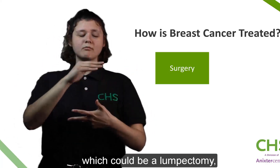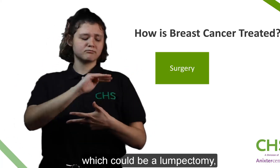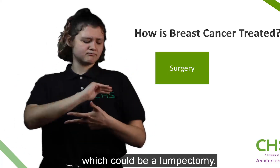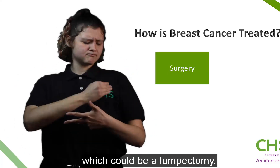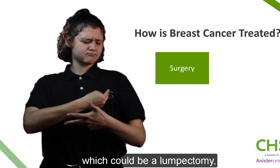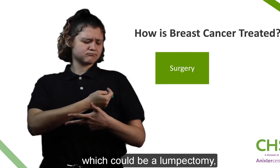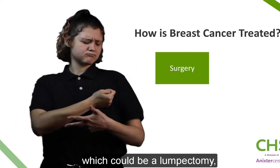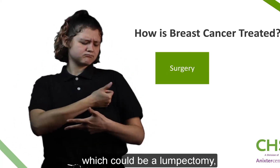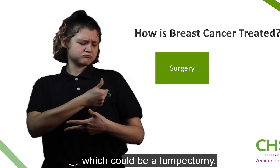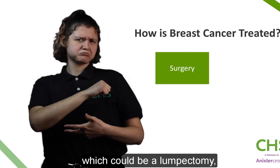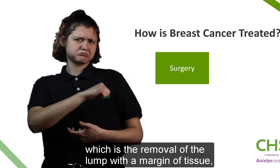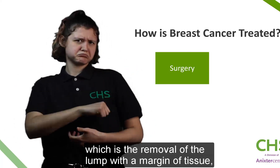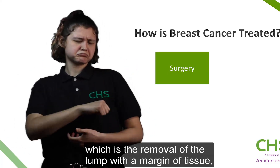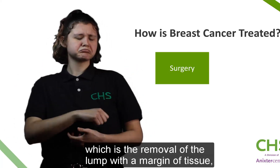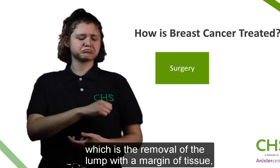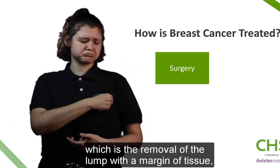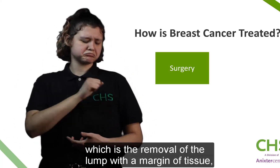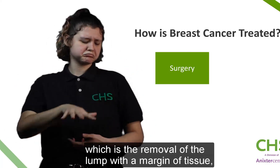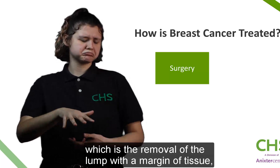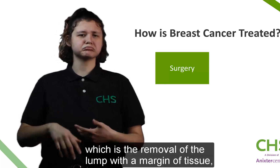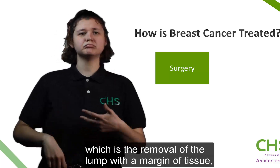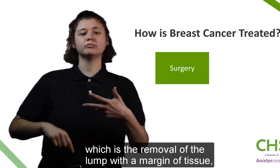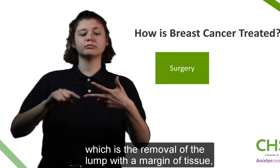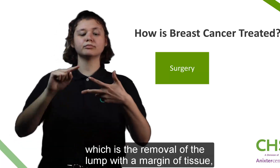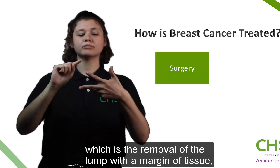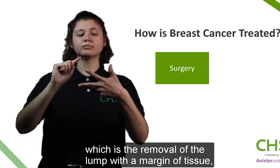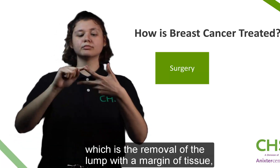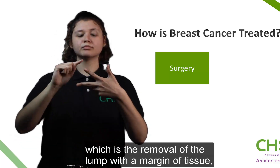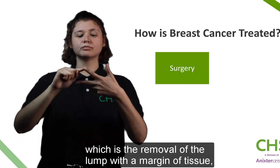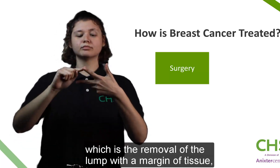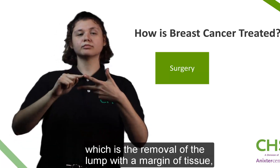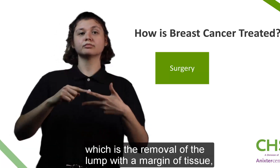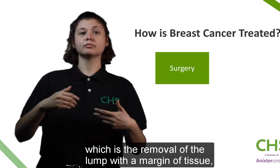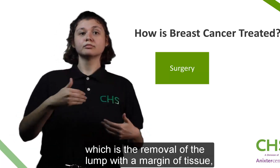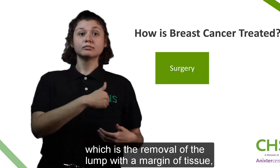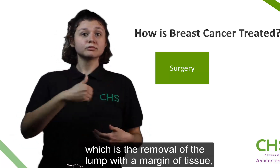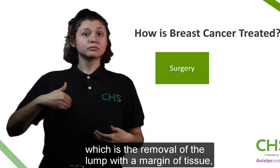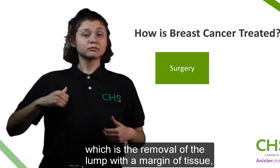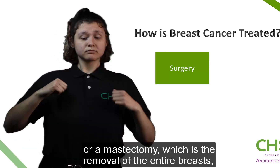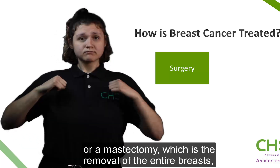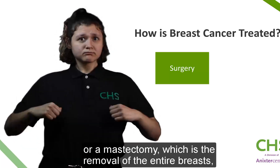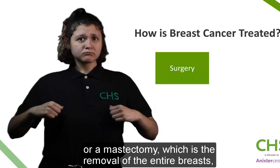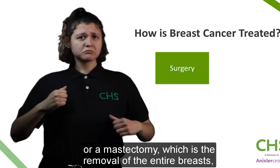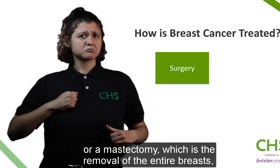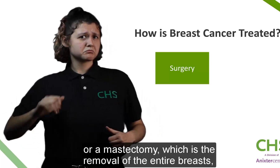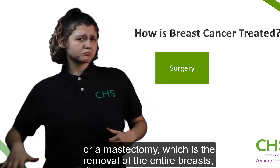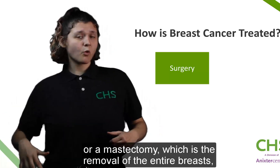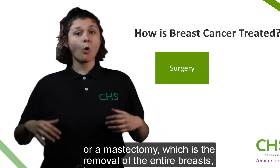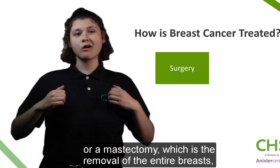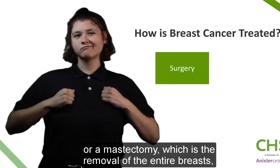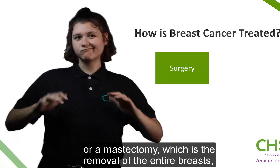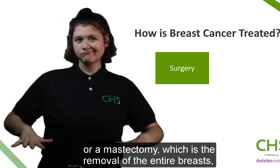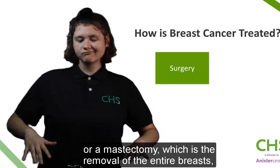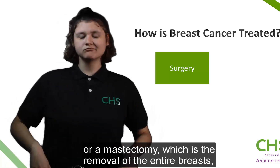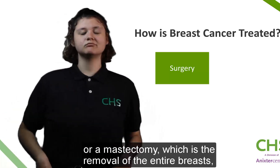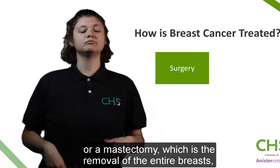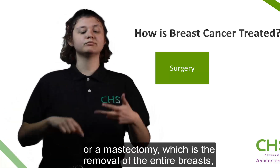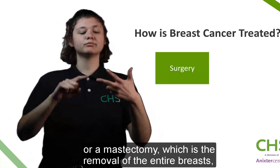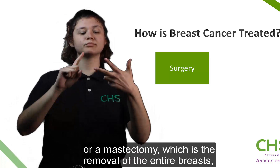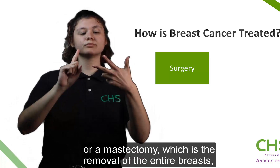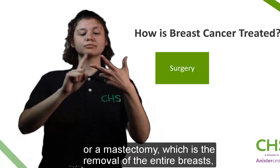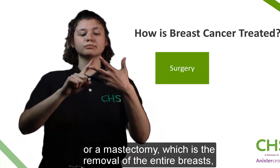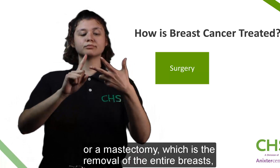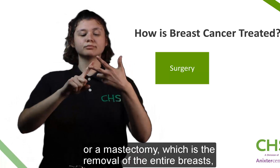which could be a lumpectomy, which is the removal of the lump with a margin of tissue, or a mastectomy, which is